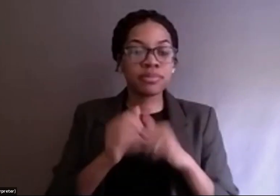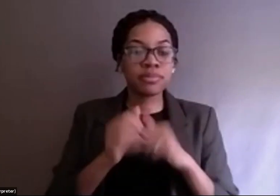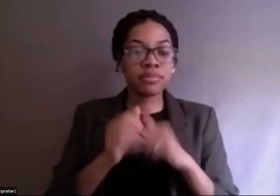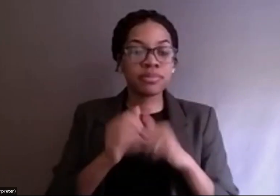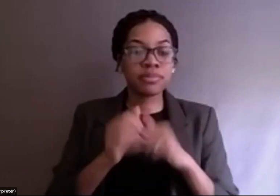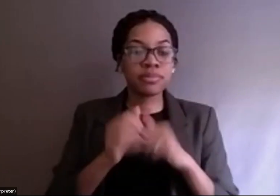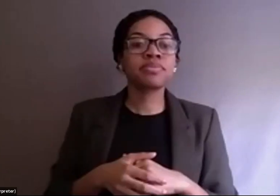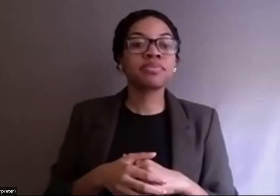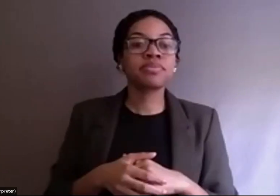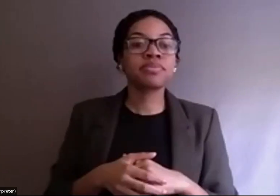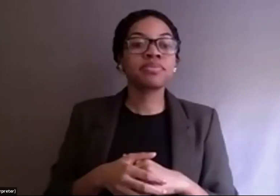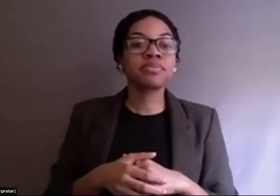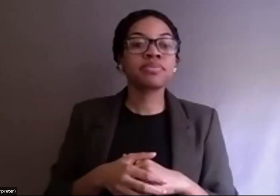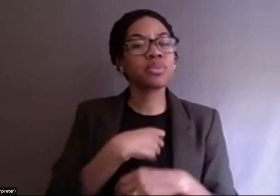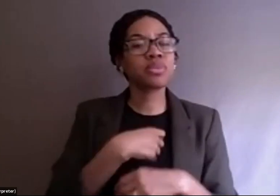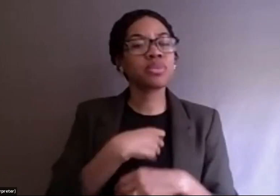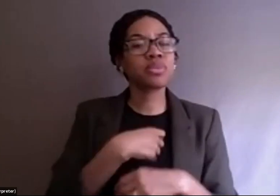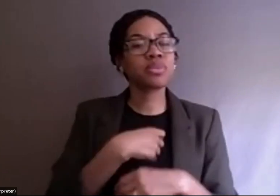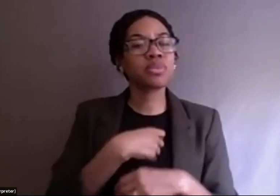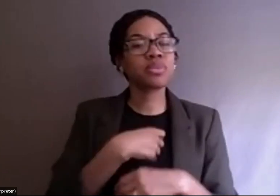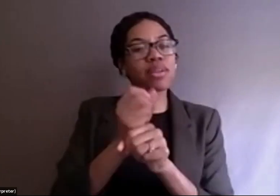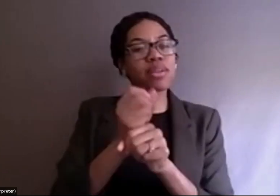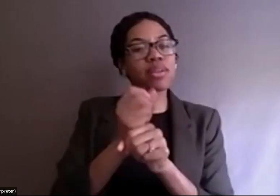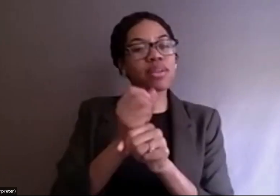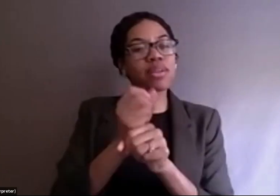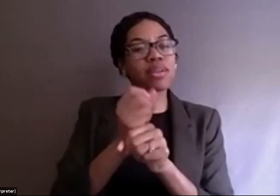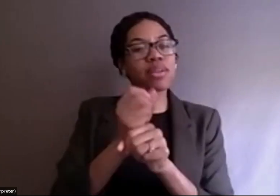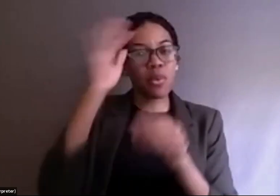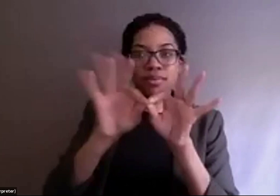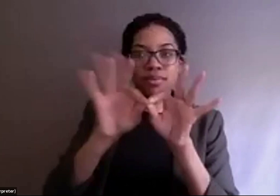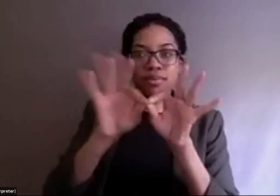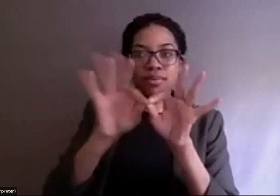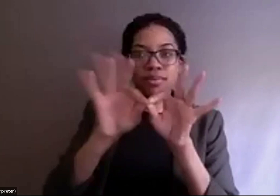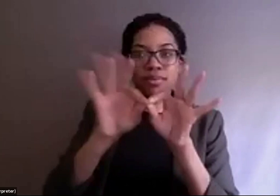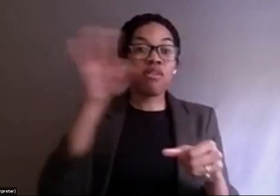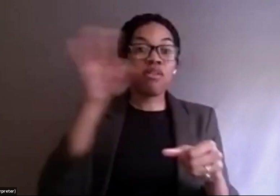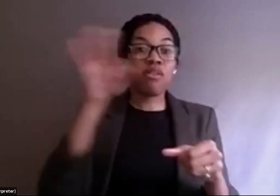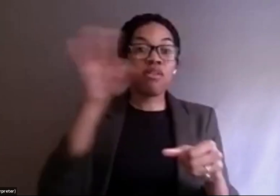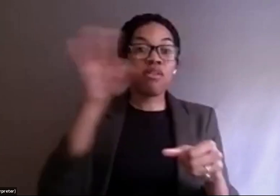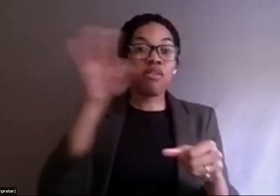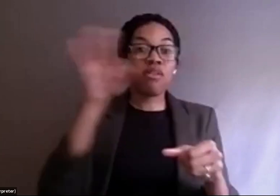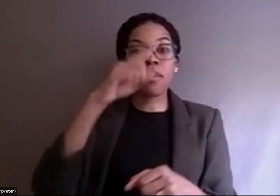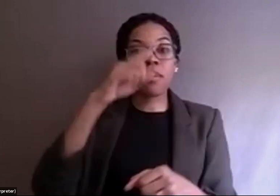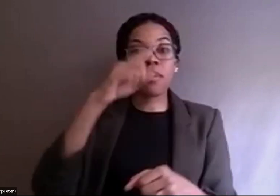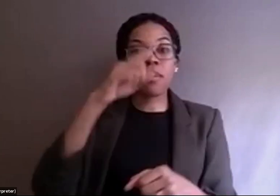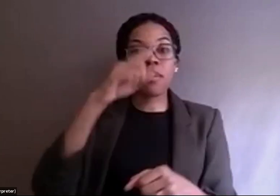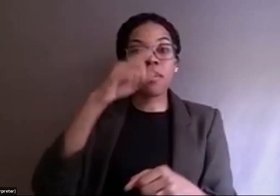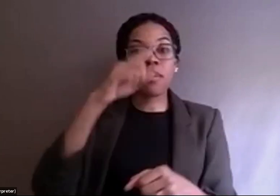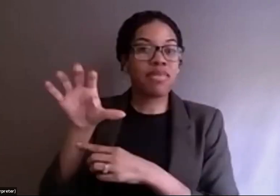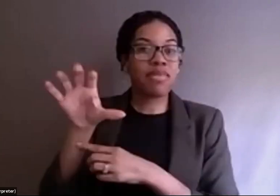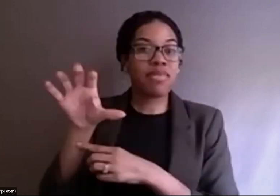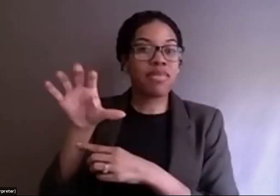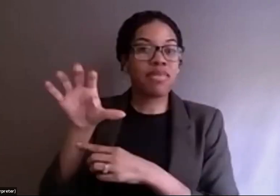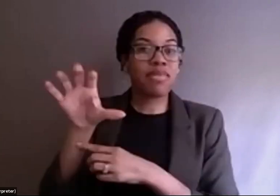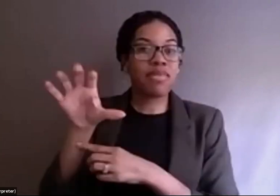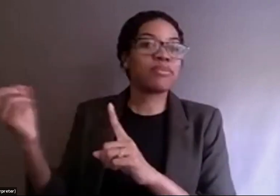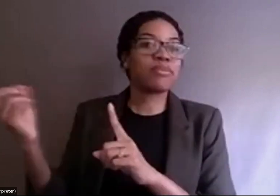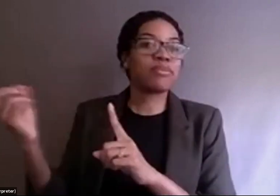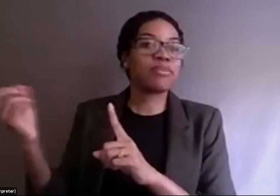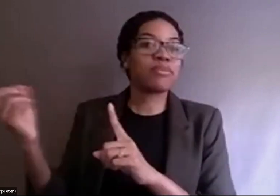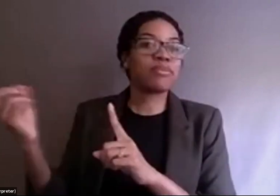tagline, I guess it's called a tagline now, vote for the Black Panther and then go home. So that people were able